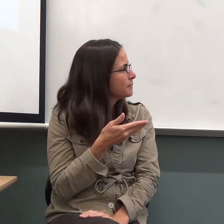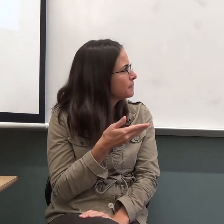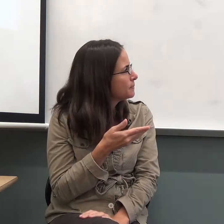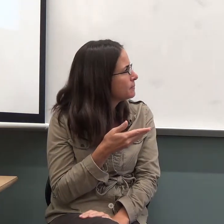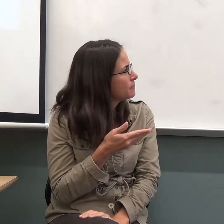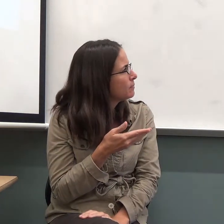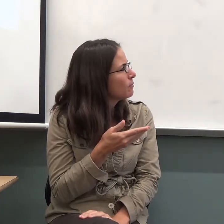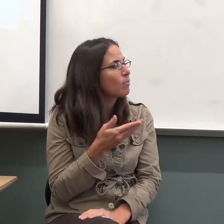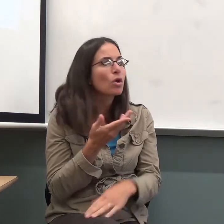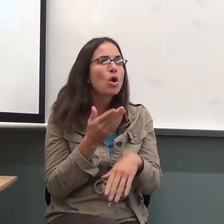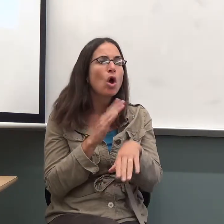On. Why?